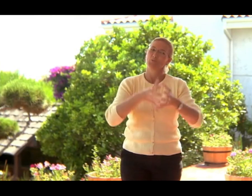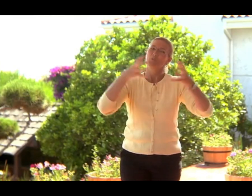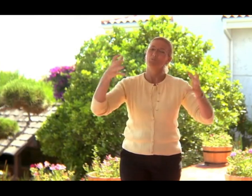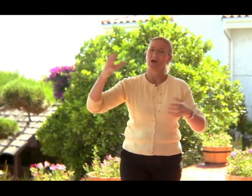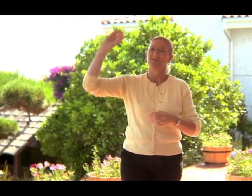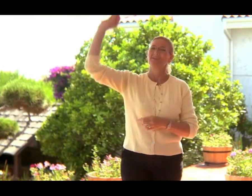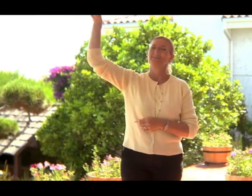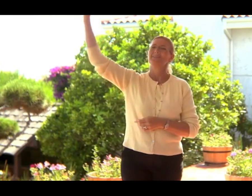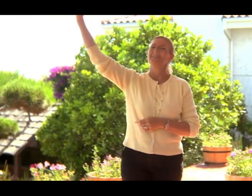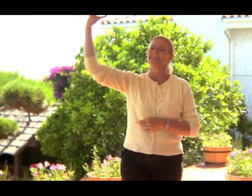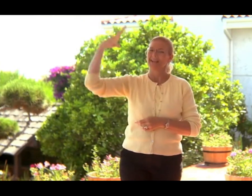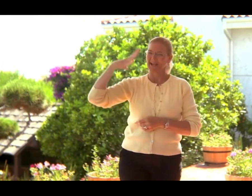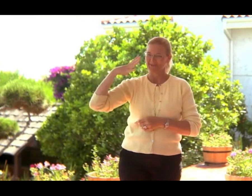be caused by too much sun.